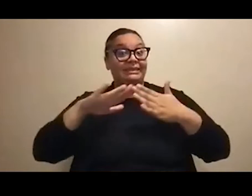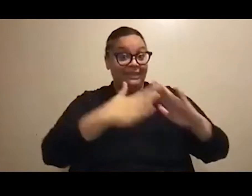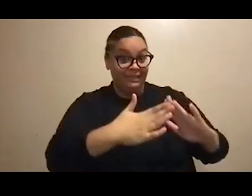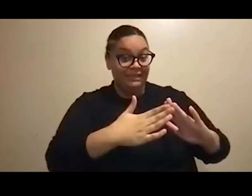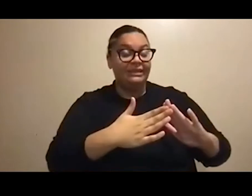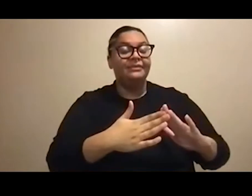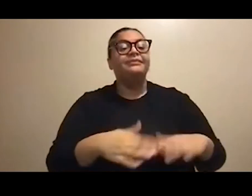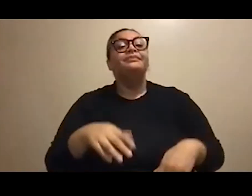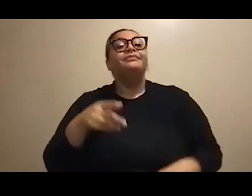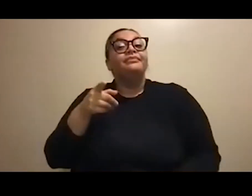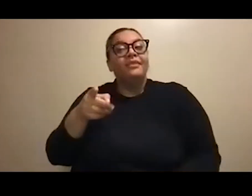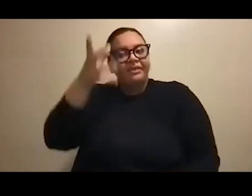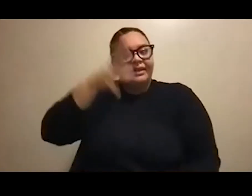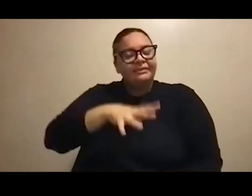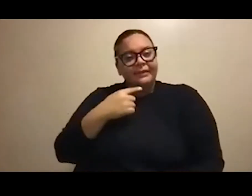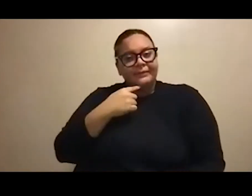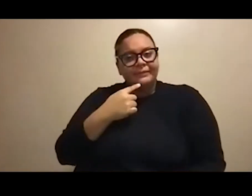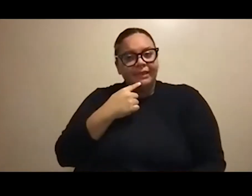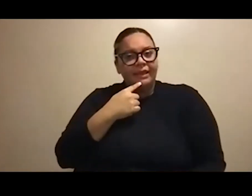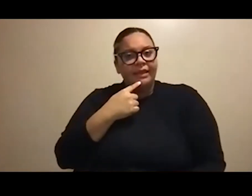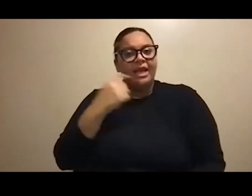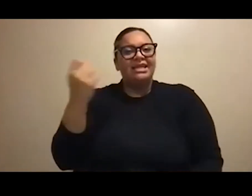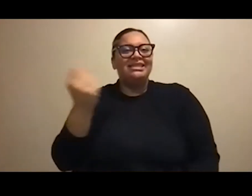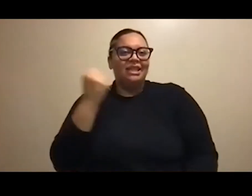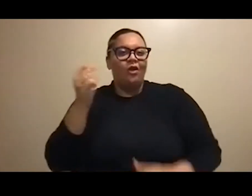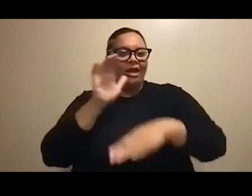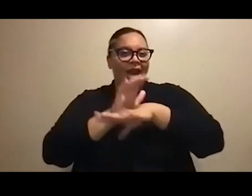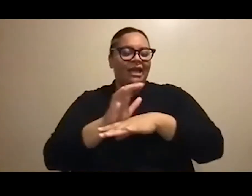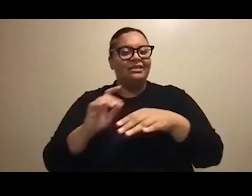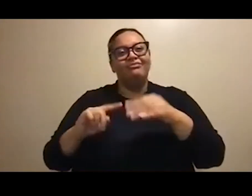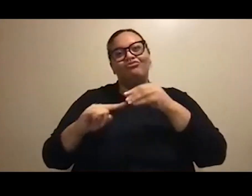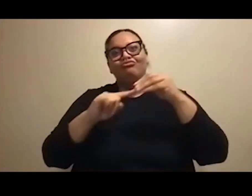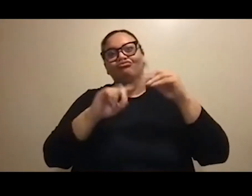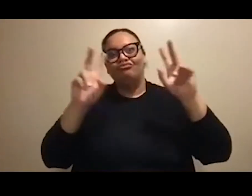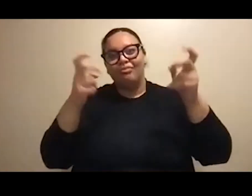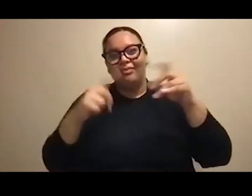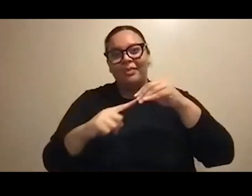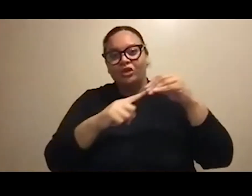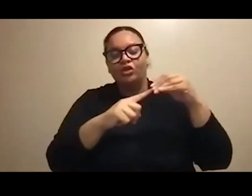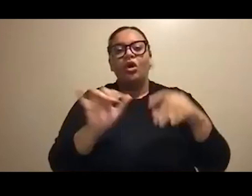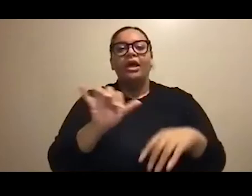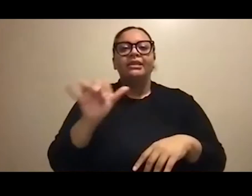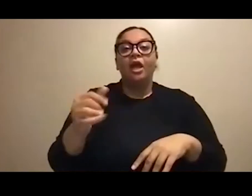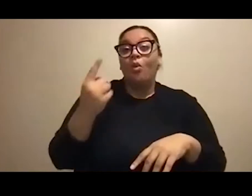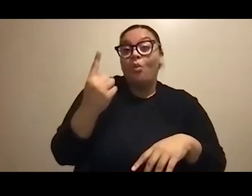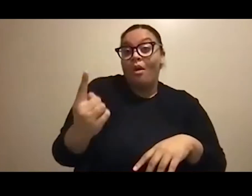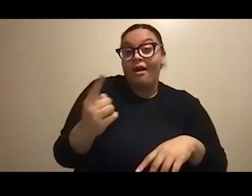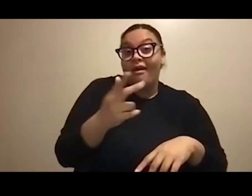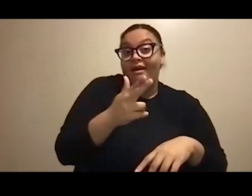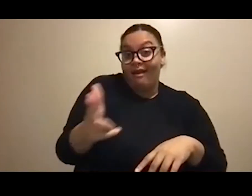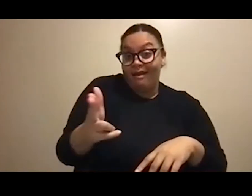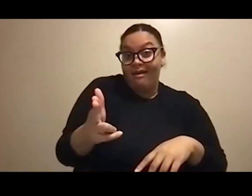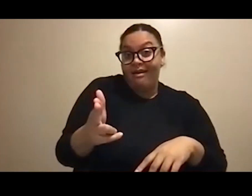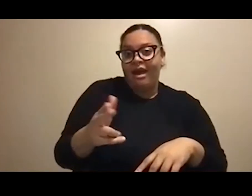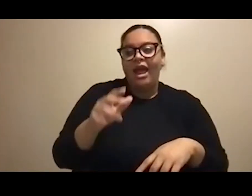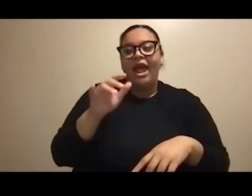that Saturday night specials have only one purpose. That gun has only one purpose, and that